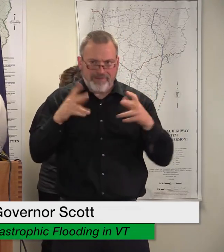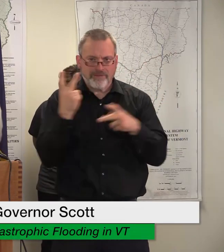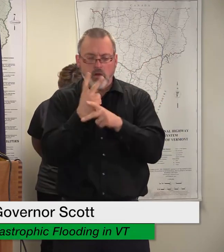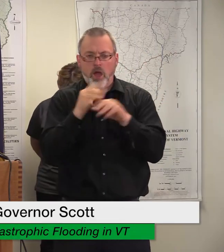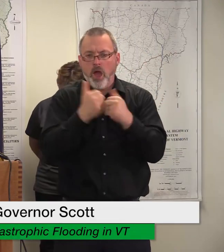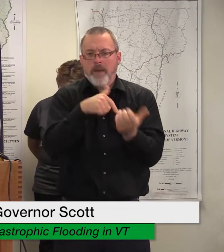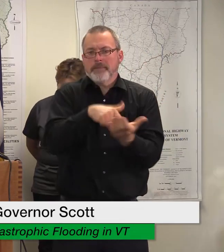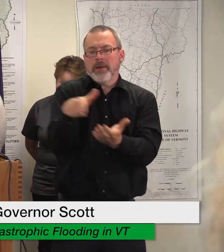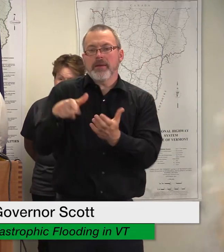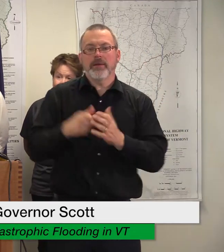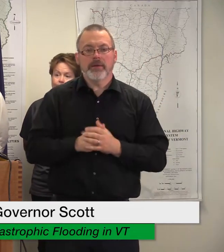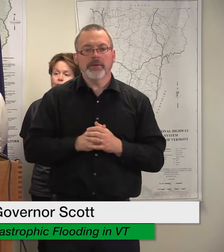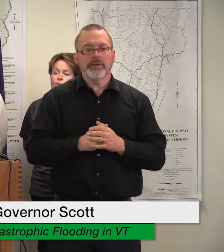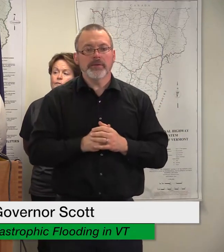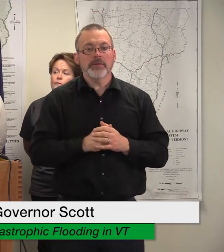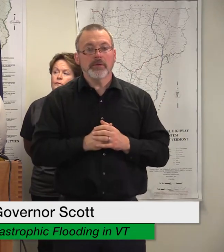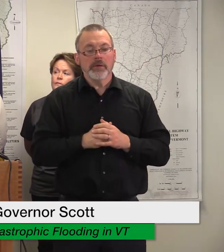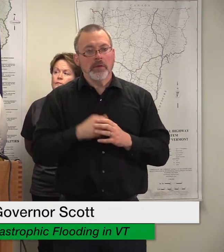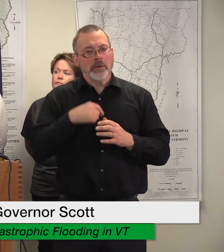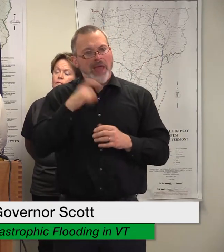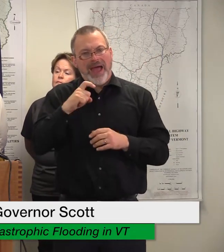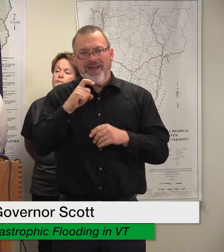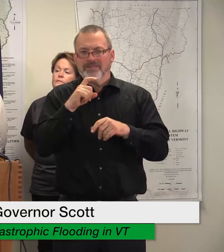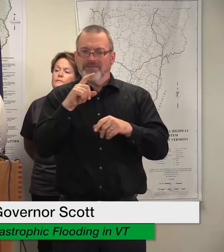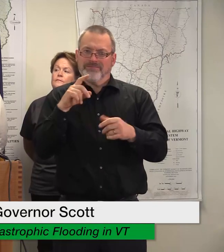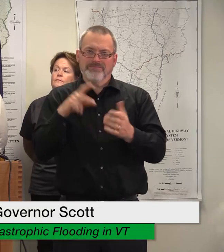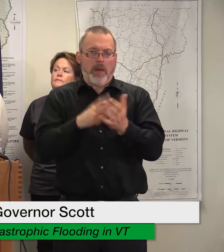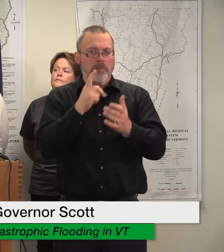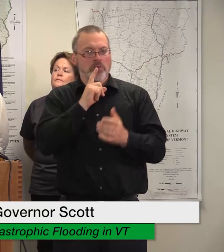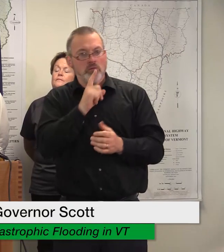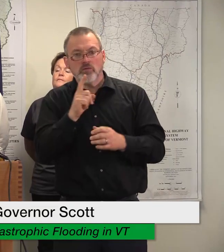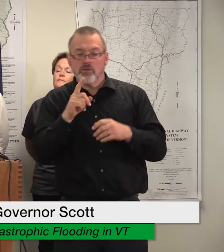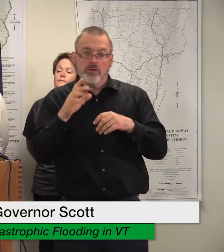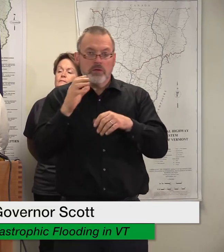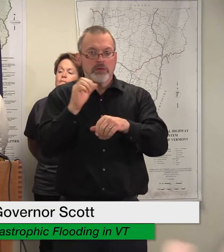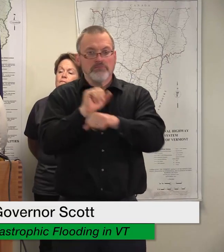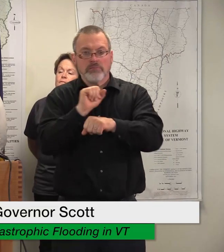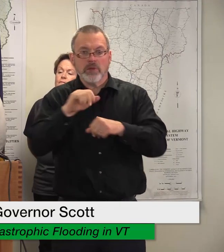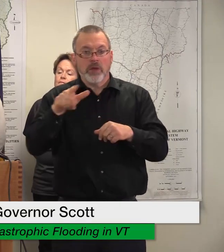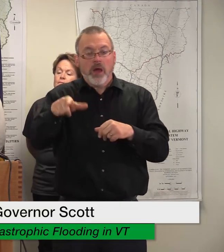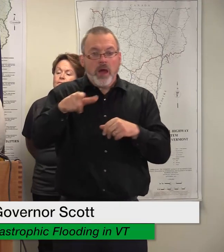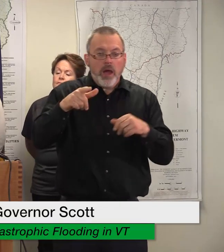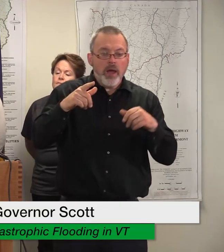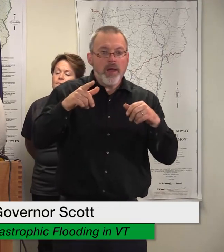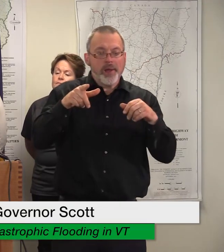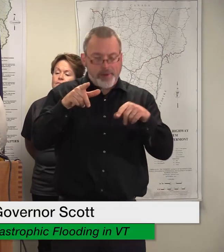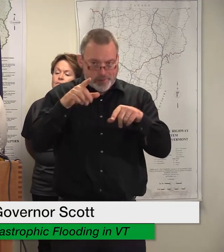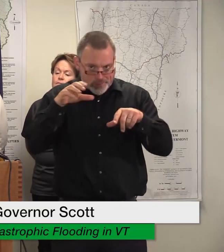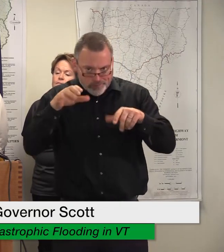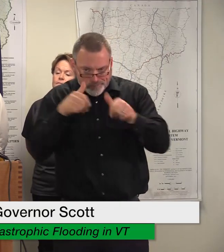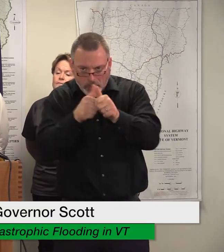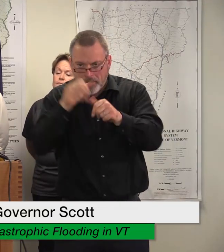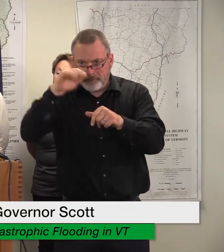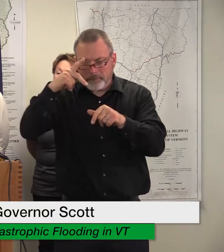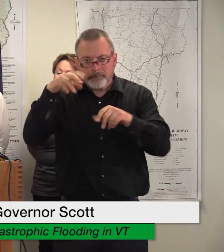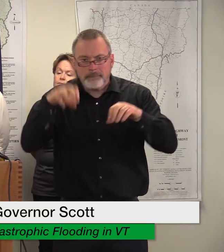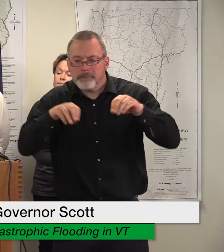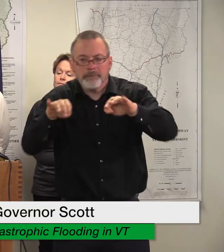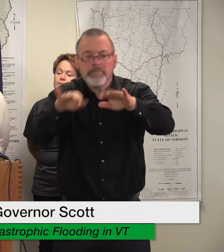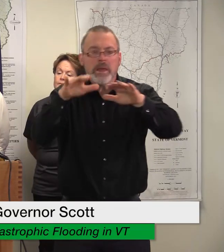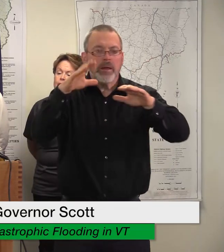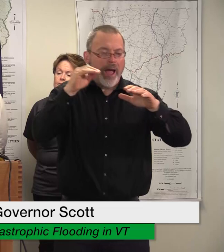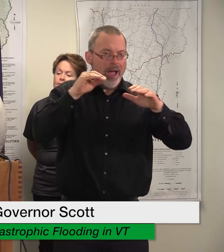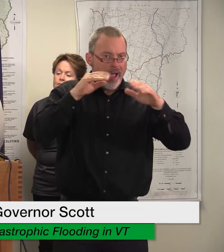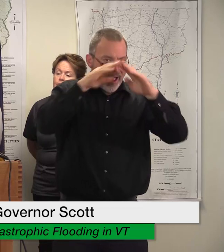insurance is possible for public and private residences and buildings in these mapped flood hazard areas. And just a quick comment on